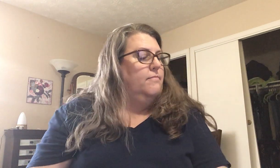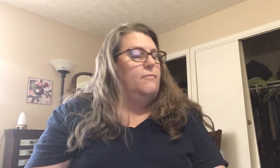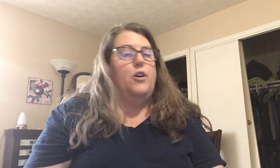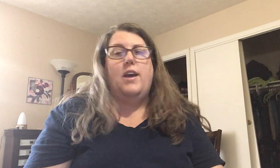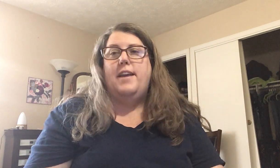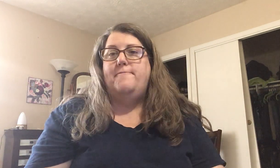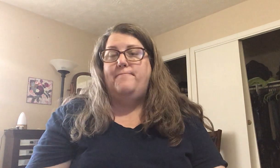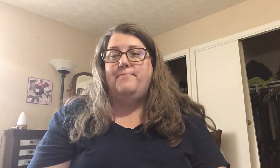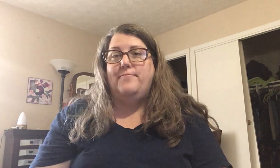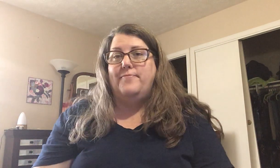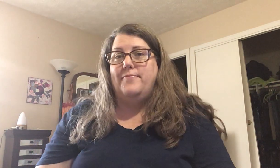Okay.